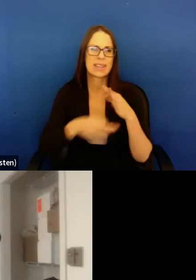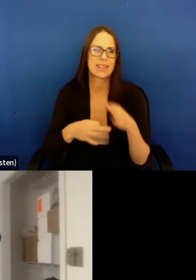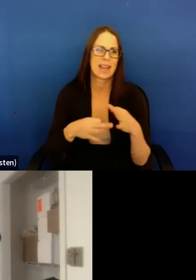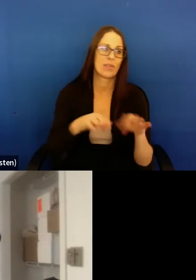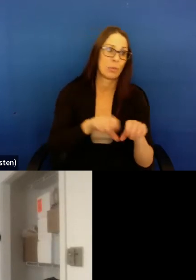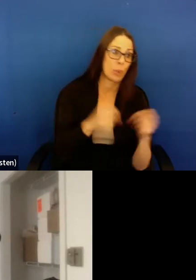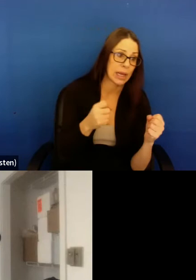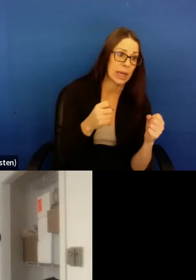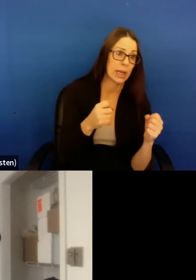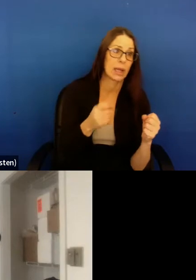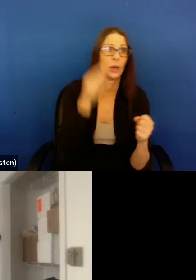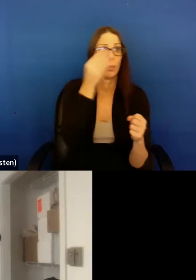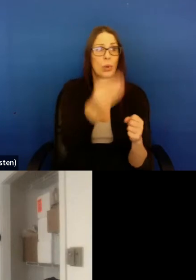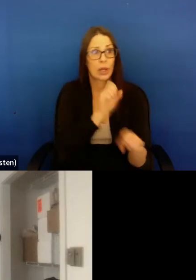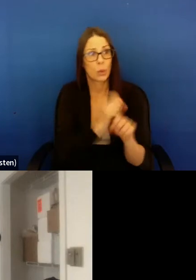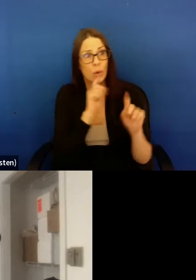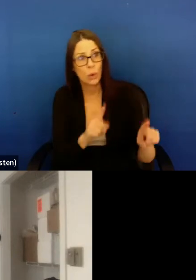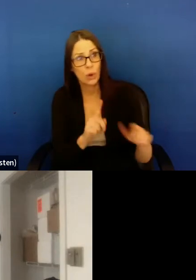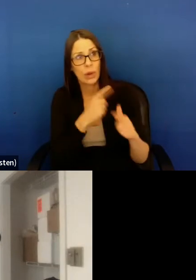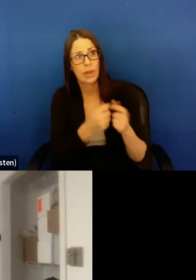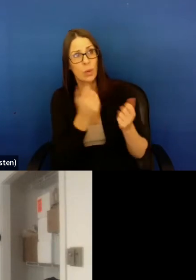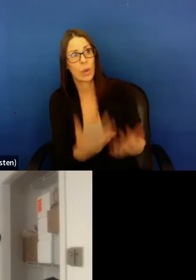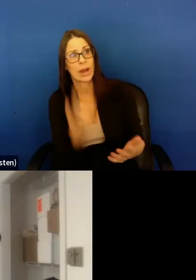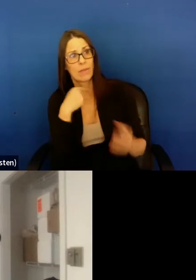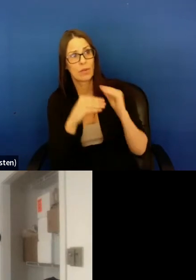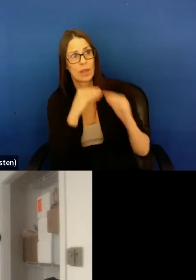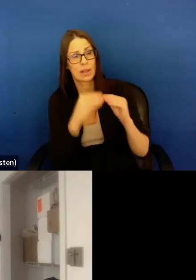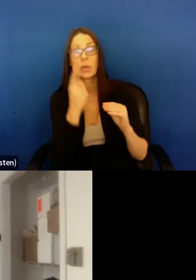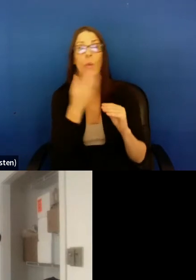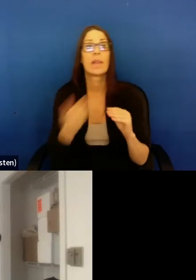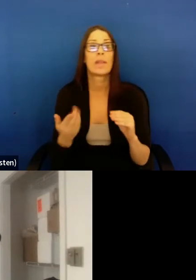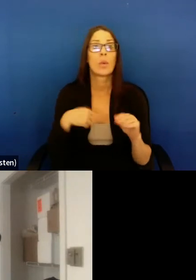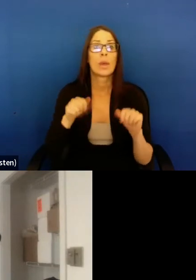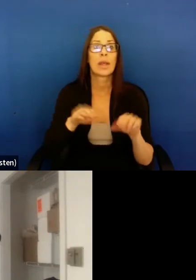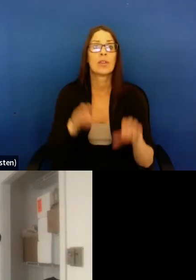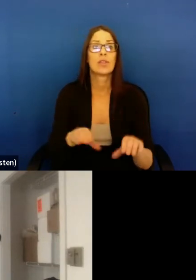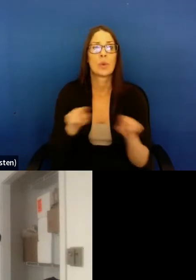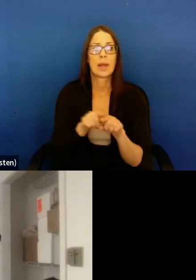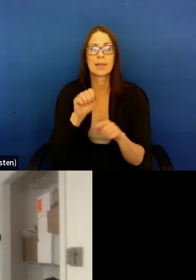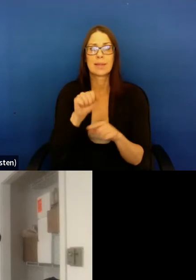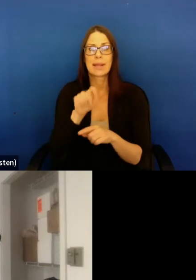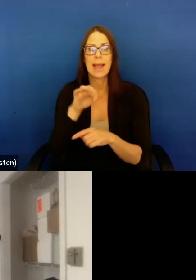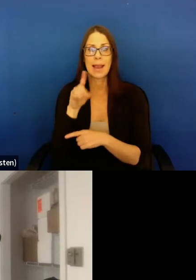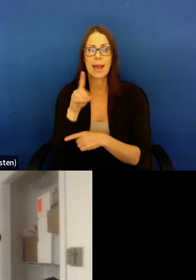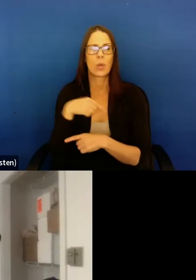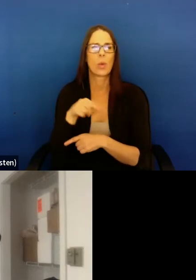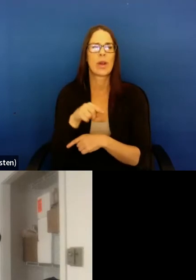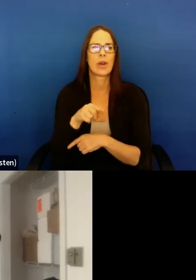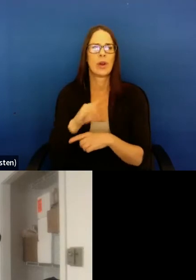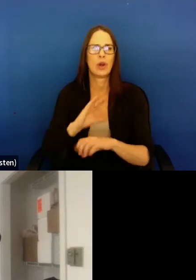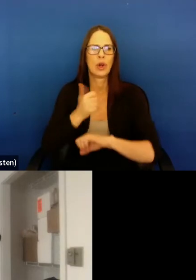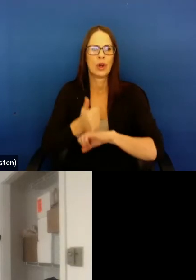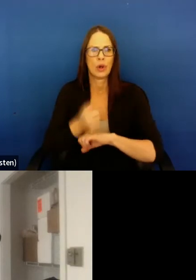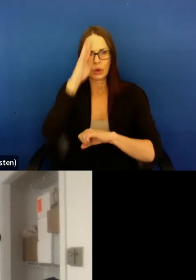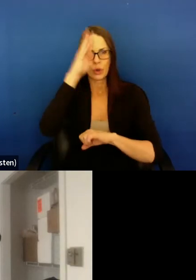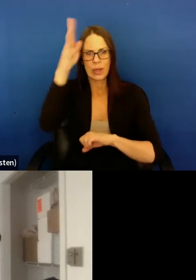for it to be fixed. So one thing that we could do as Allied, we're creating an action plan for campus,